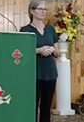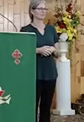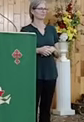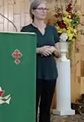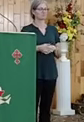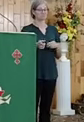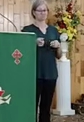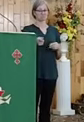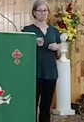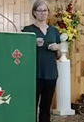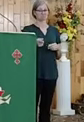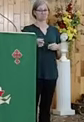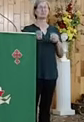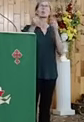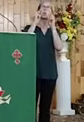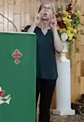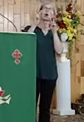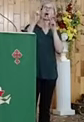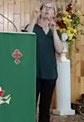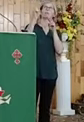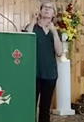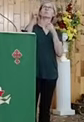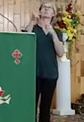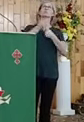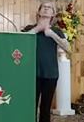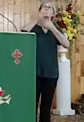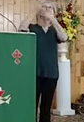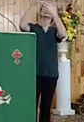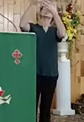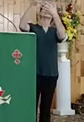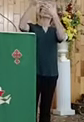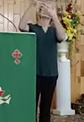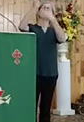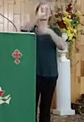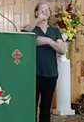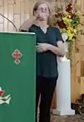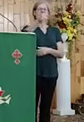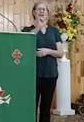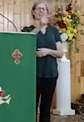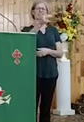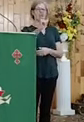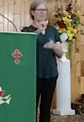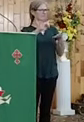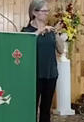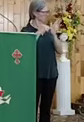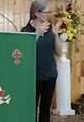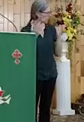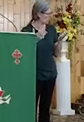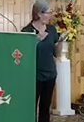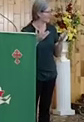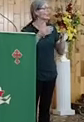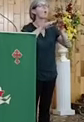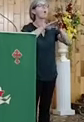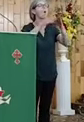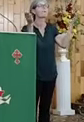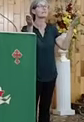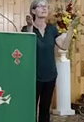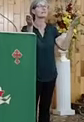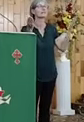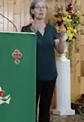Then he looked up to the heaven, groaned and said to him, Ephphatha, which means be opened.